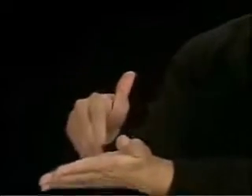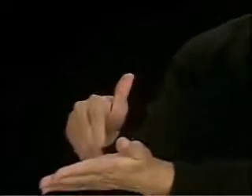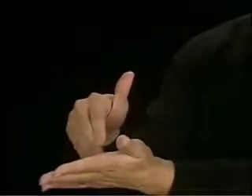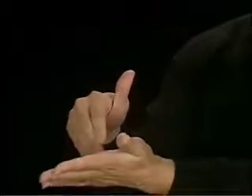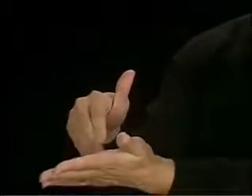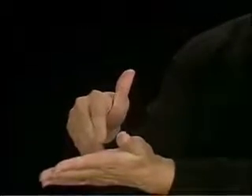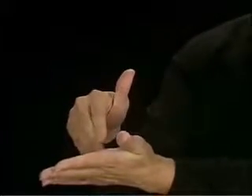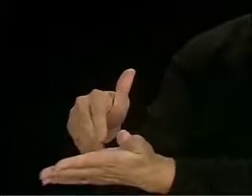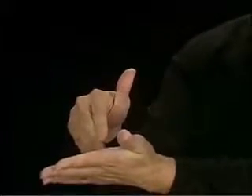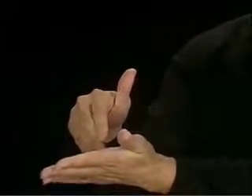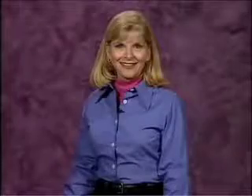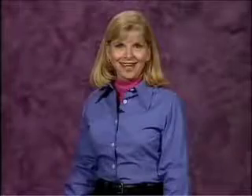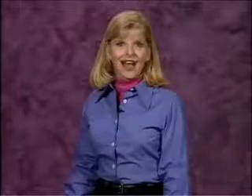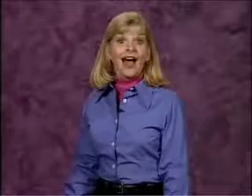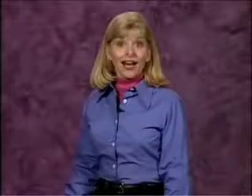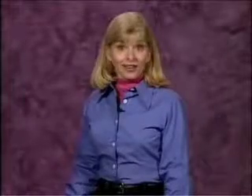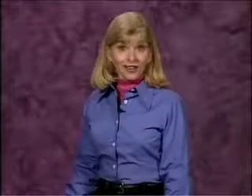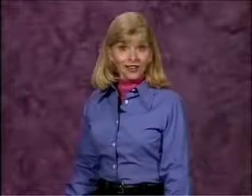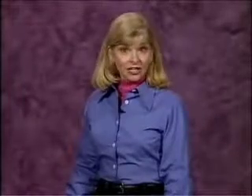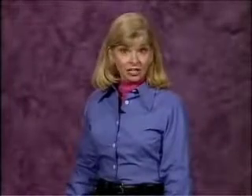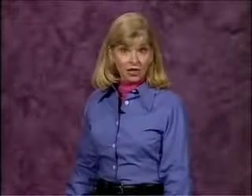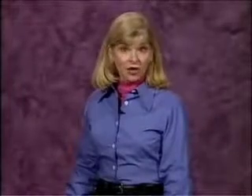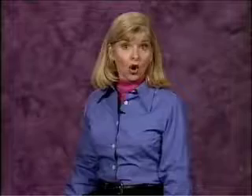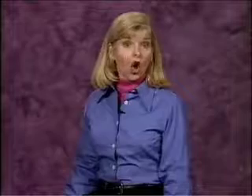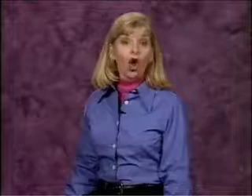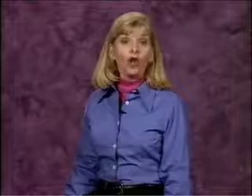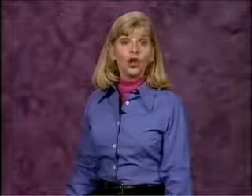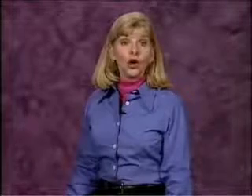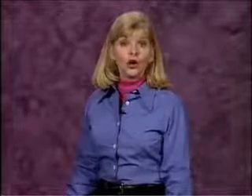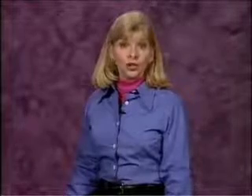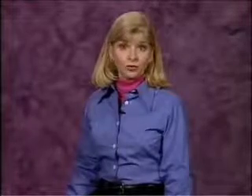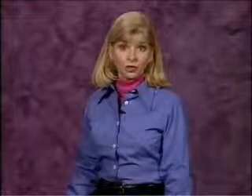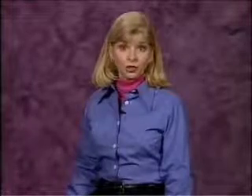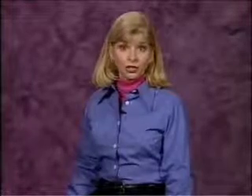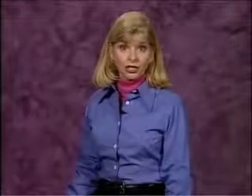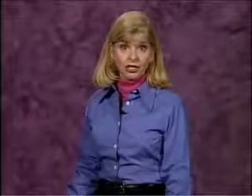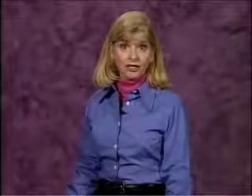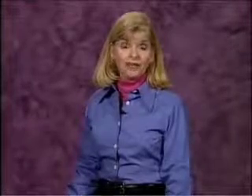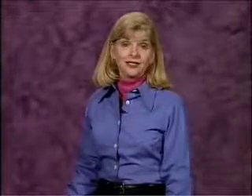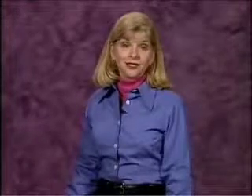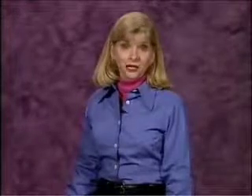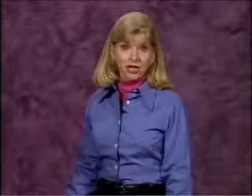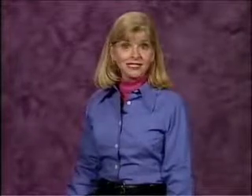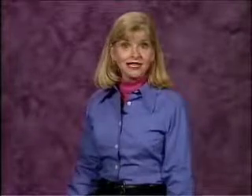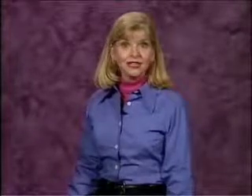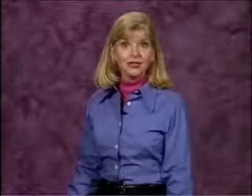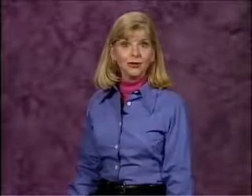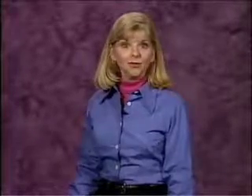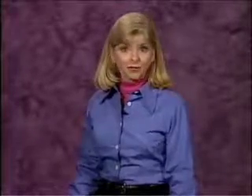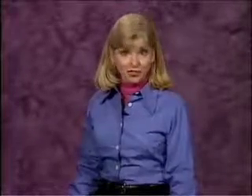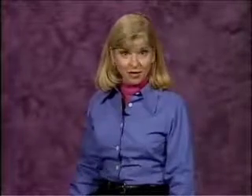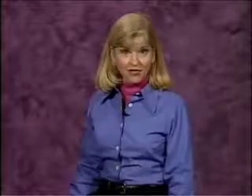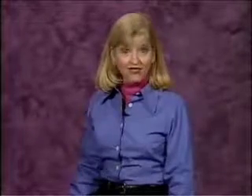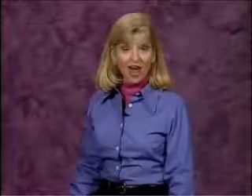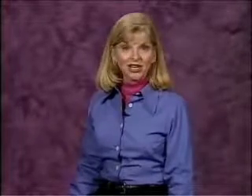1,000,000. I think that should cover all the whole numbers you'll need. So let's get into some